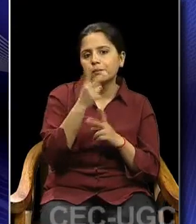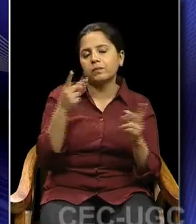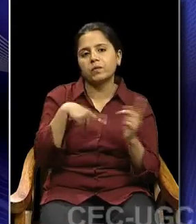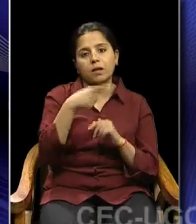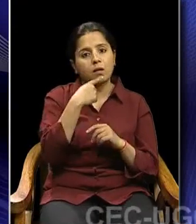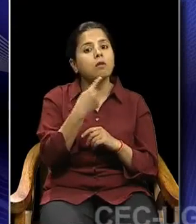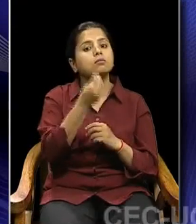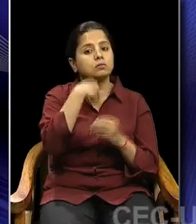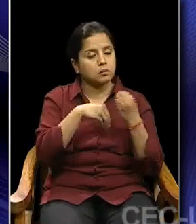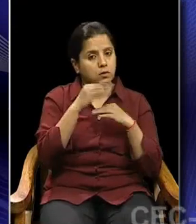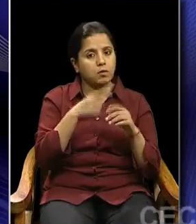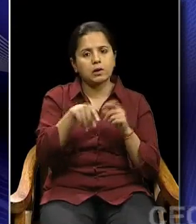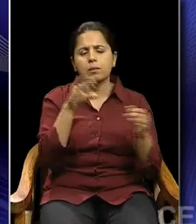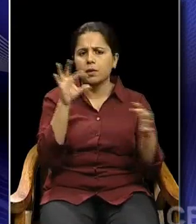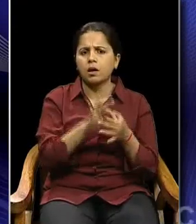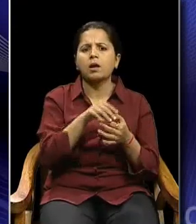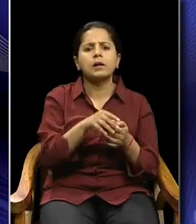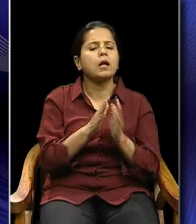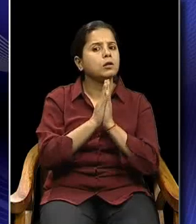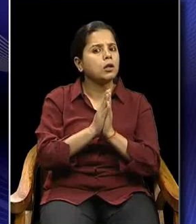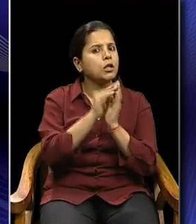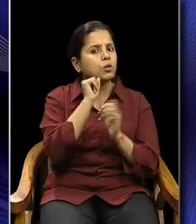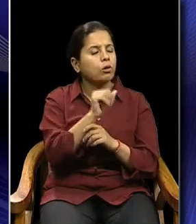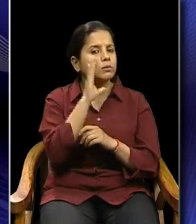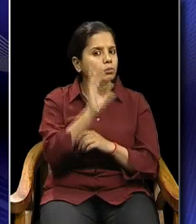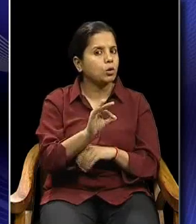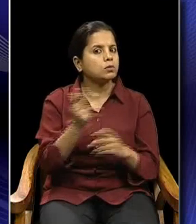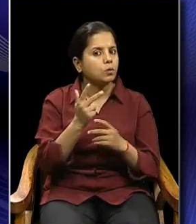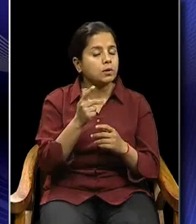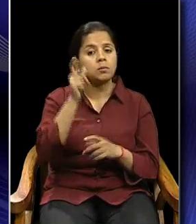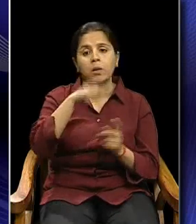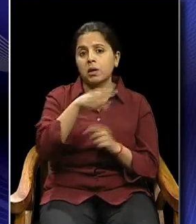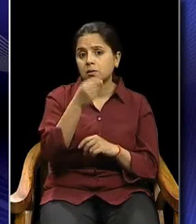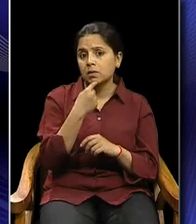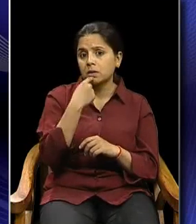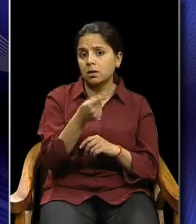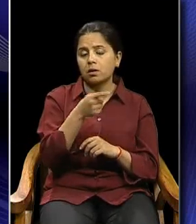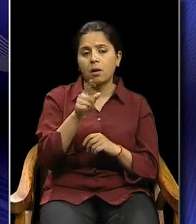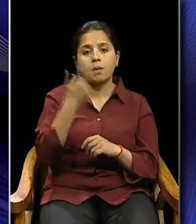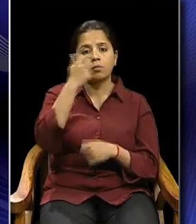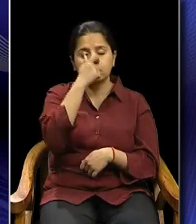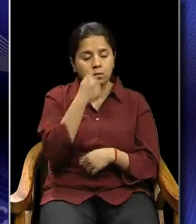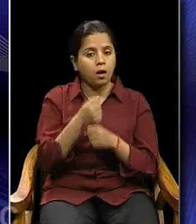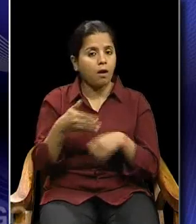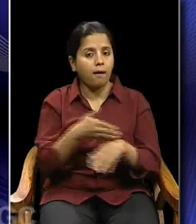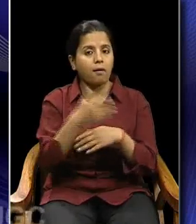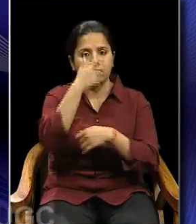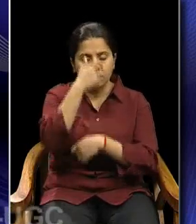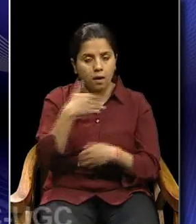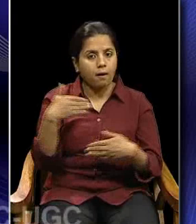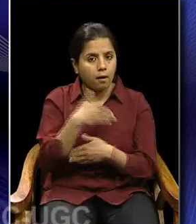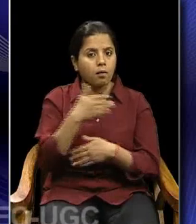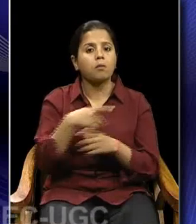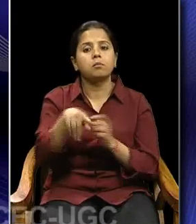also attach a lot of religious significance when one is saying that the people, they take bath in Ganga, which is considered